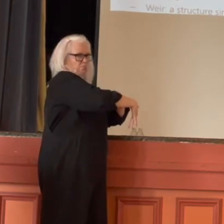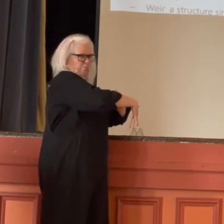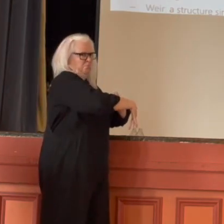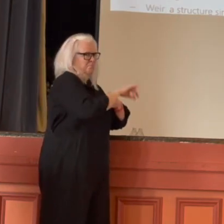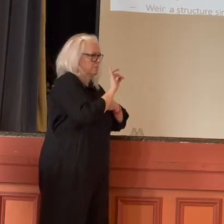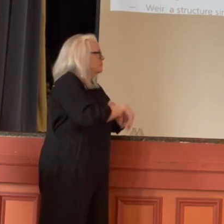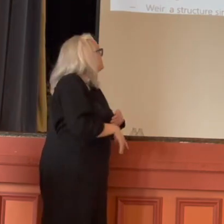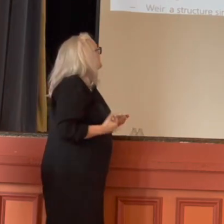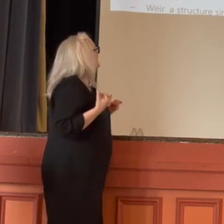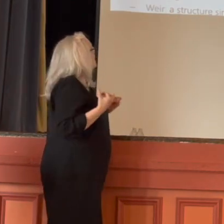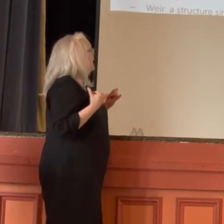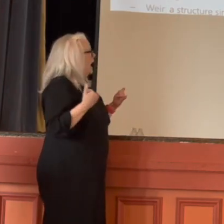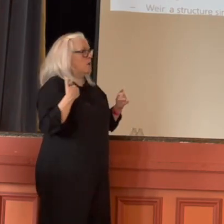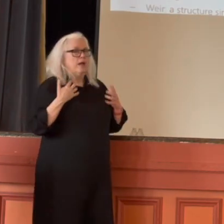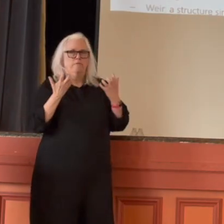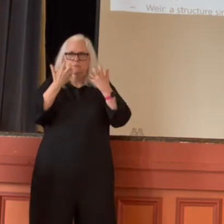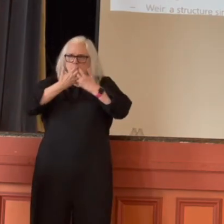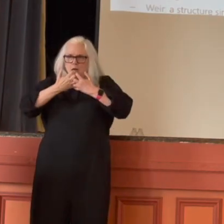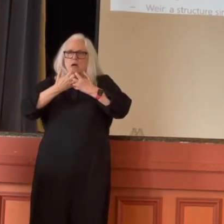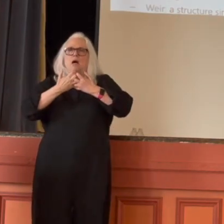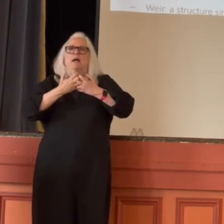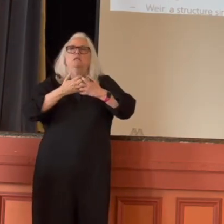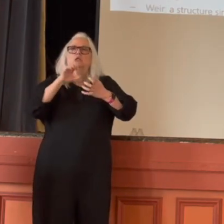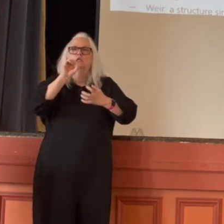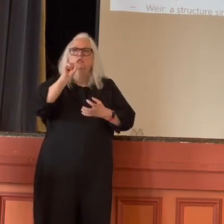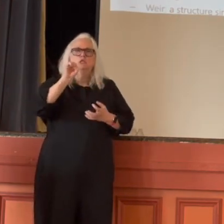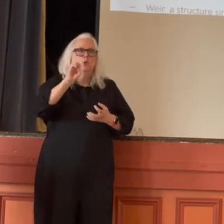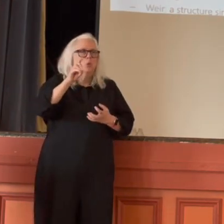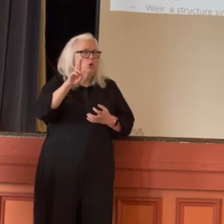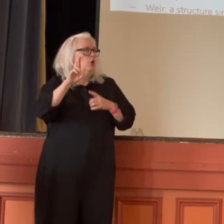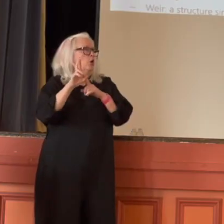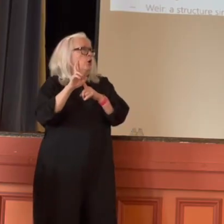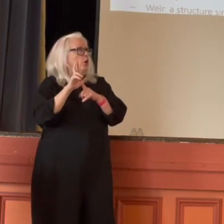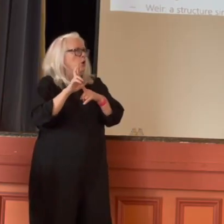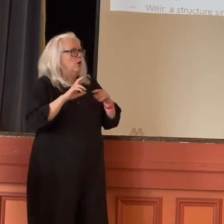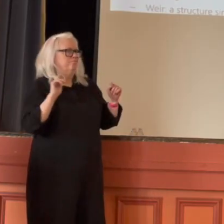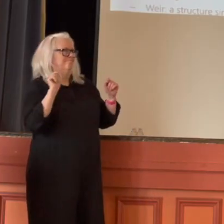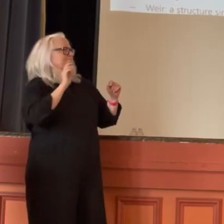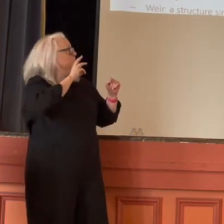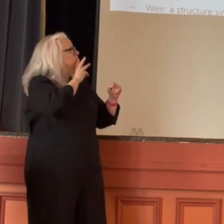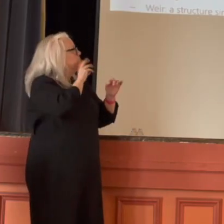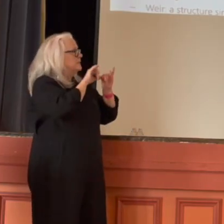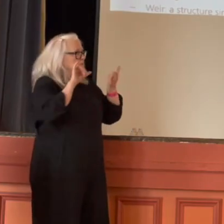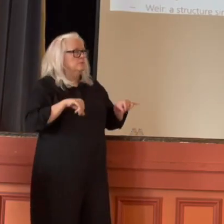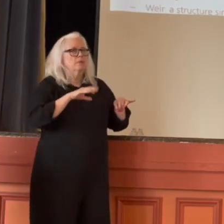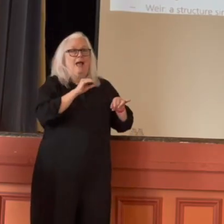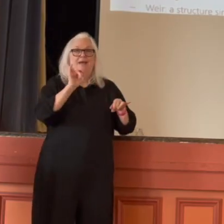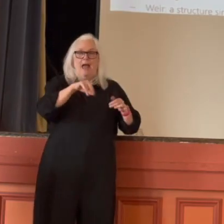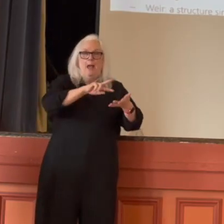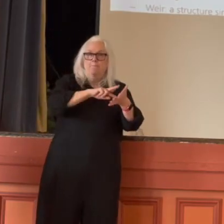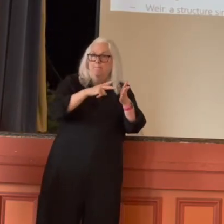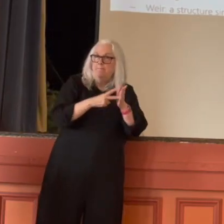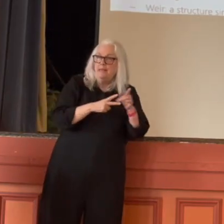we have a combined sewer system, and that system means that both sanitary sewage, so what